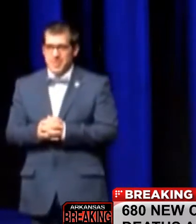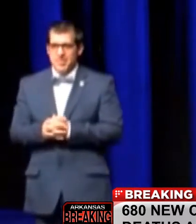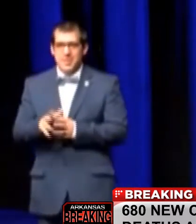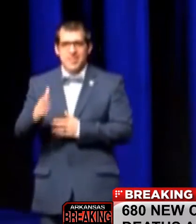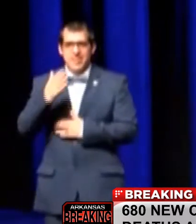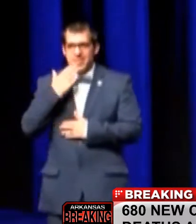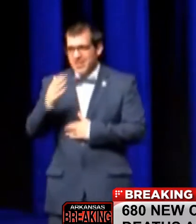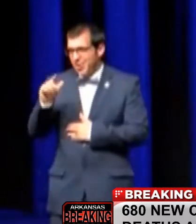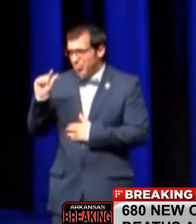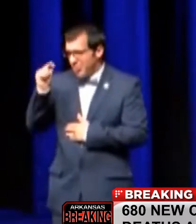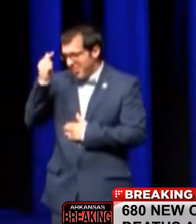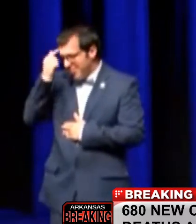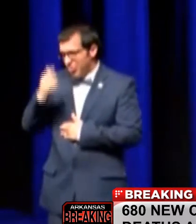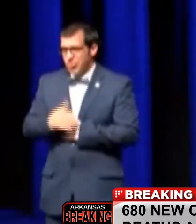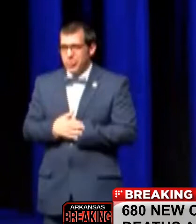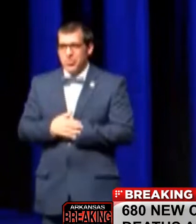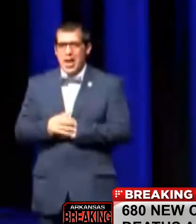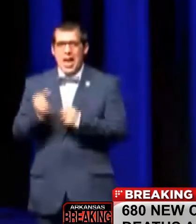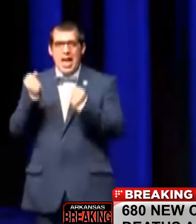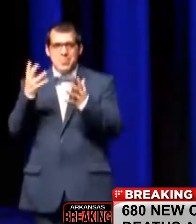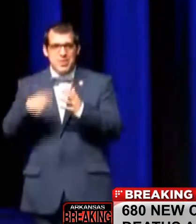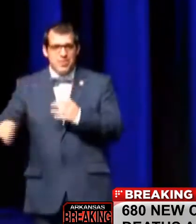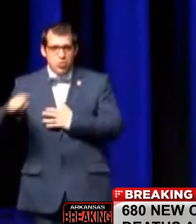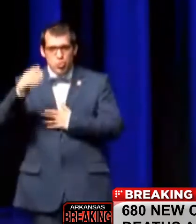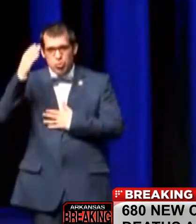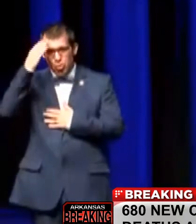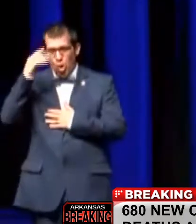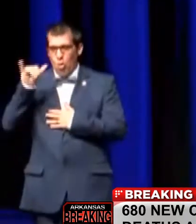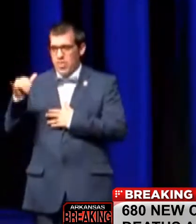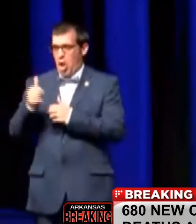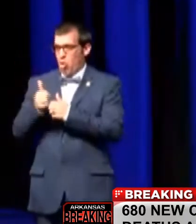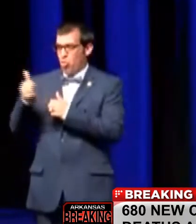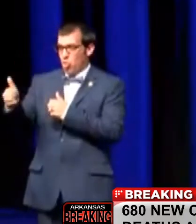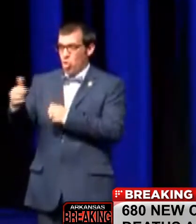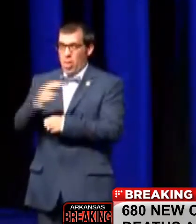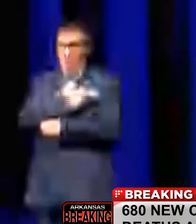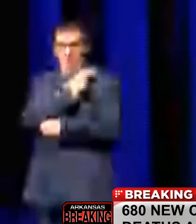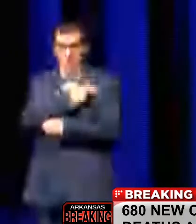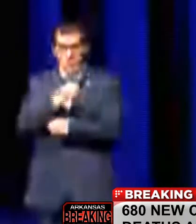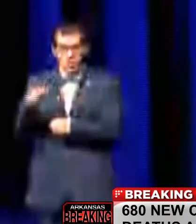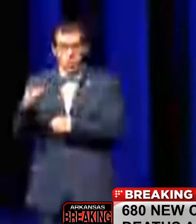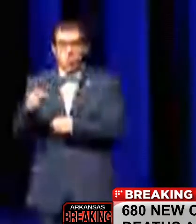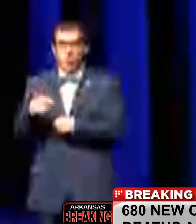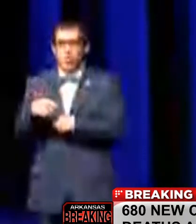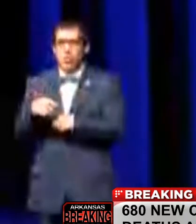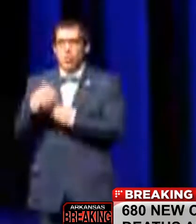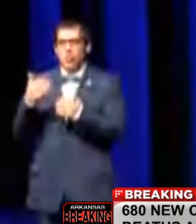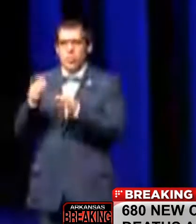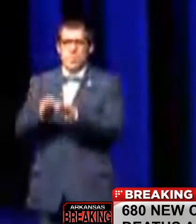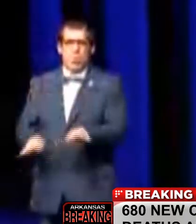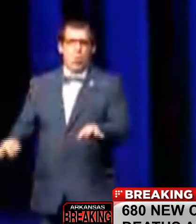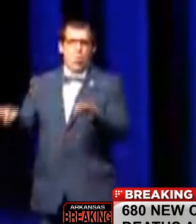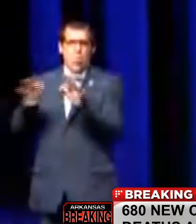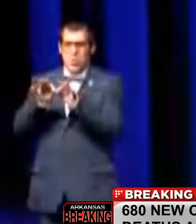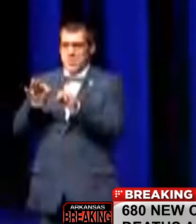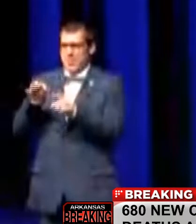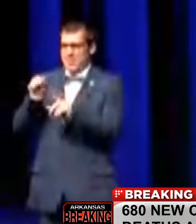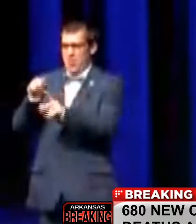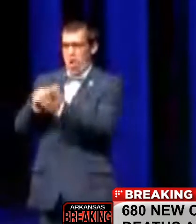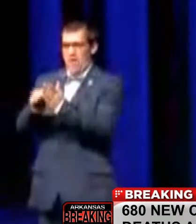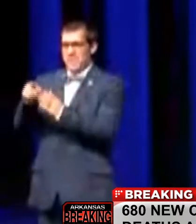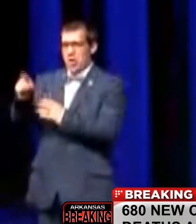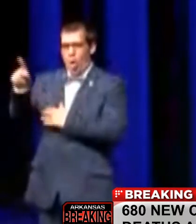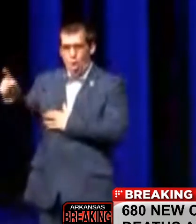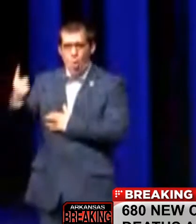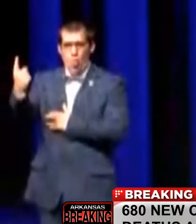Thank you, Governor. As many of you know, rural hospitals are safety net hospitals for the community. We're the only facility they